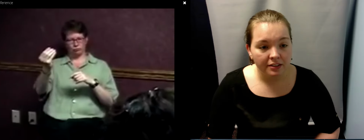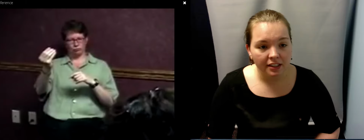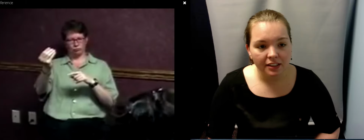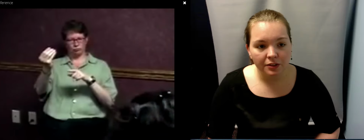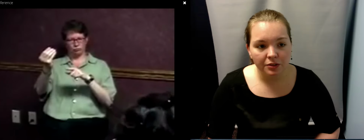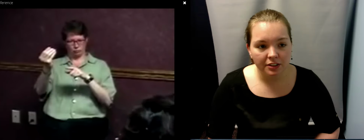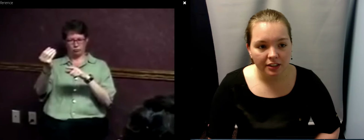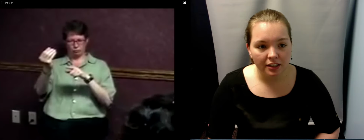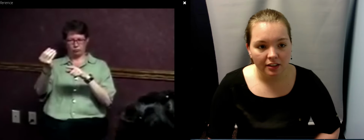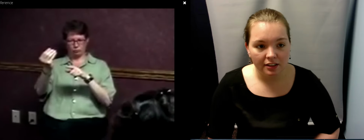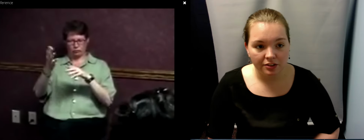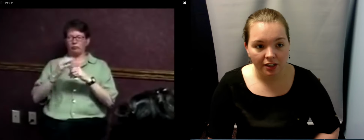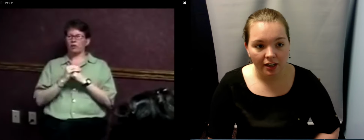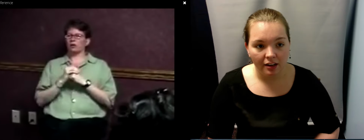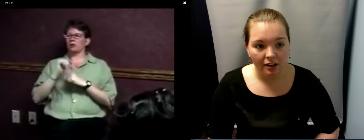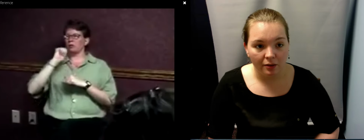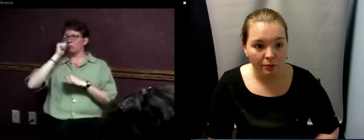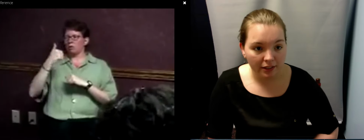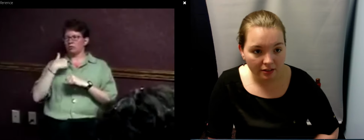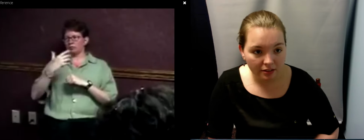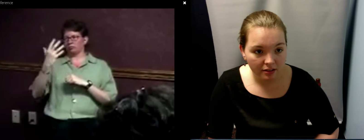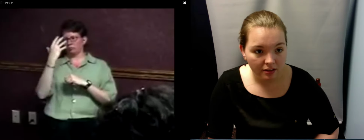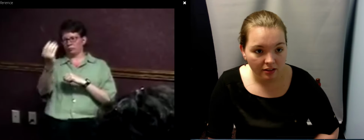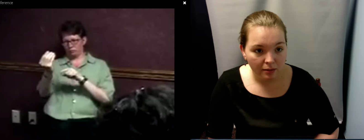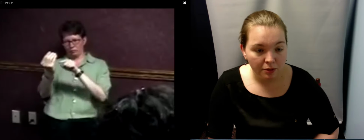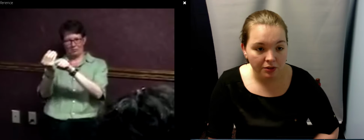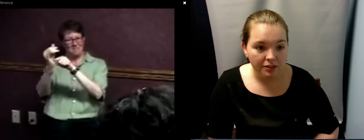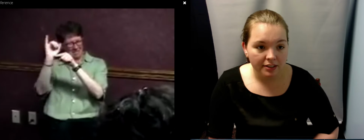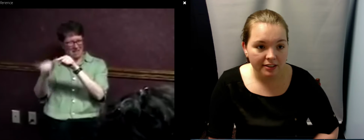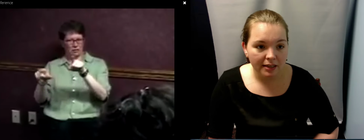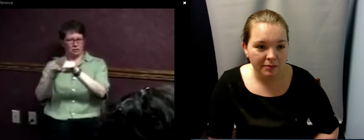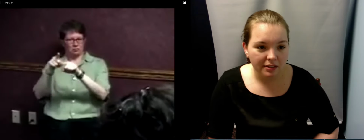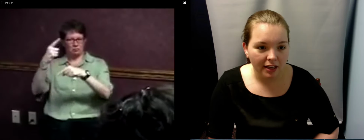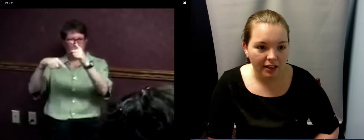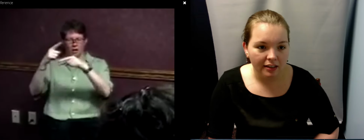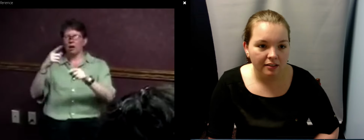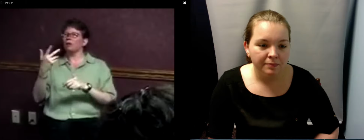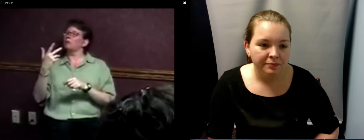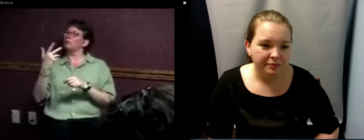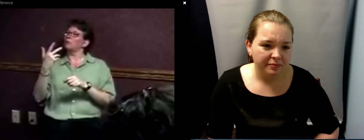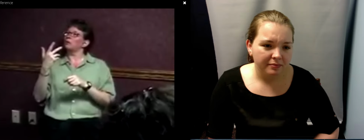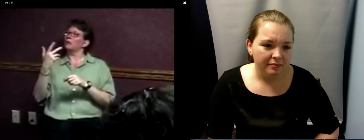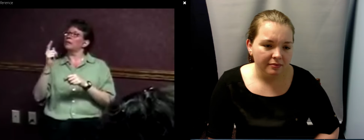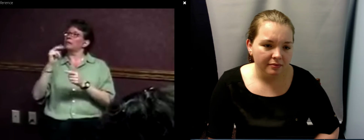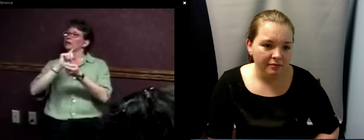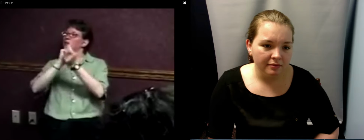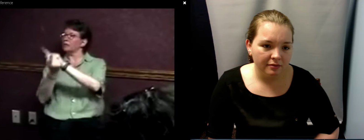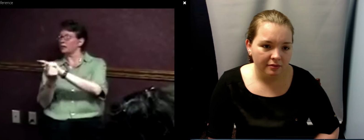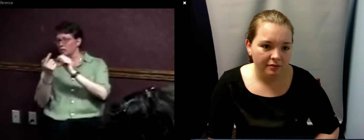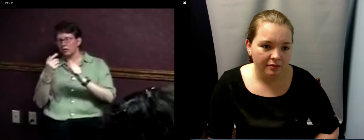because in sign language you would just say, yesterday I went, but you'd use the same sign.